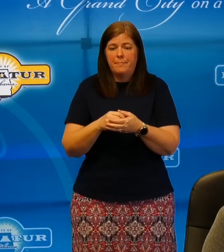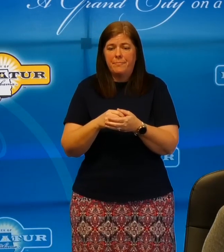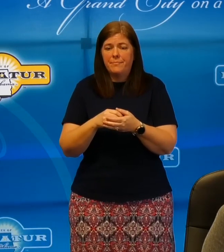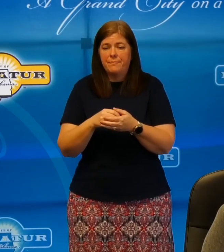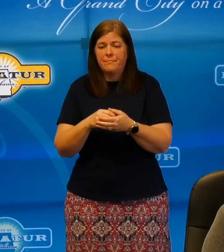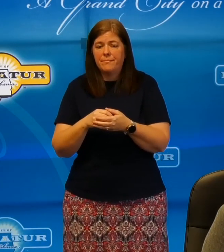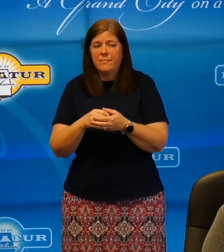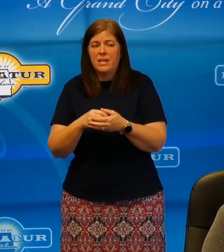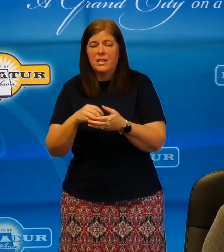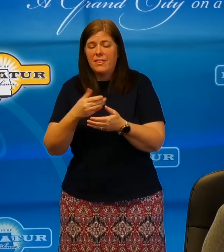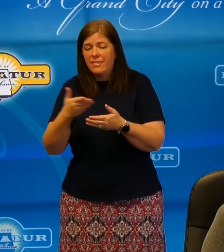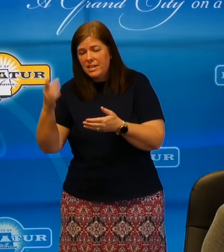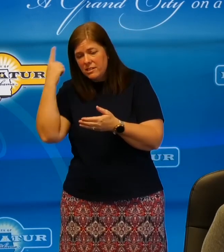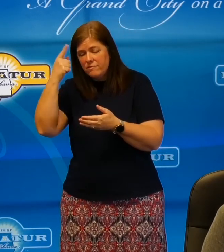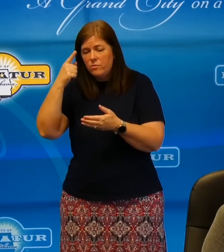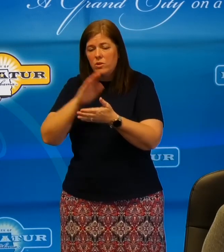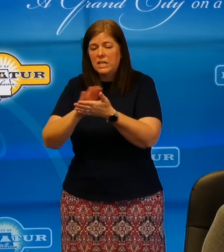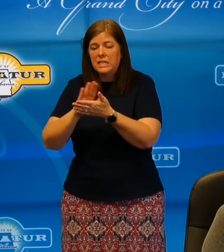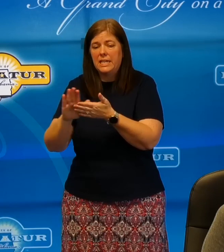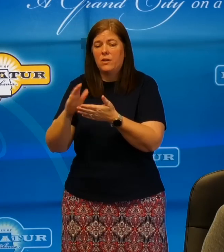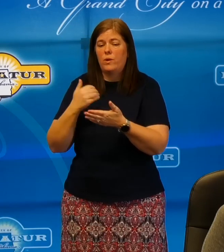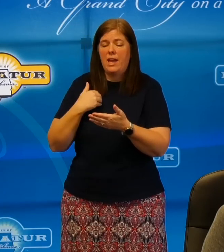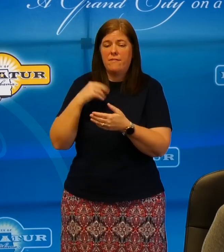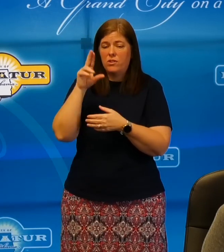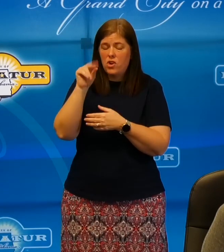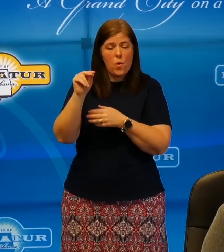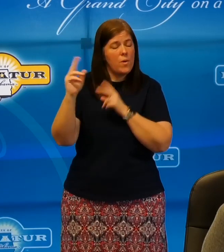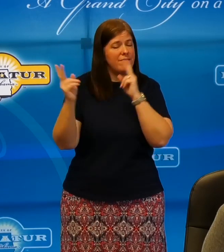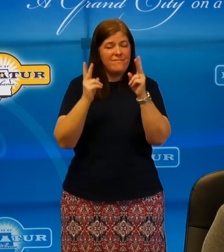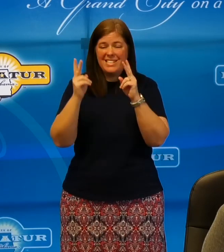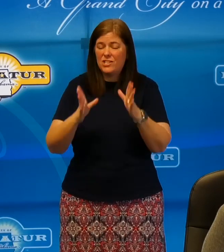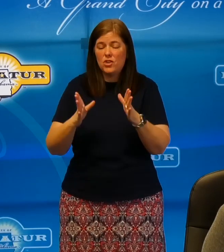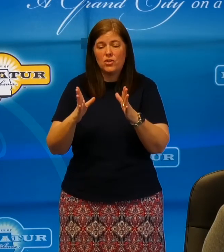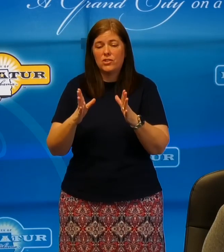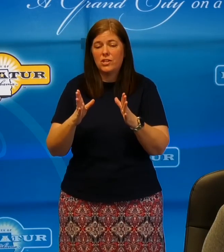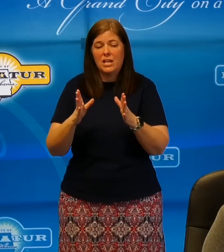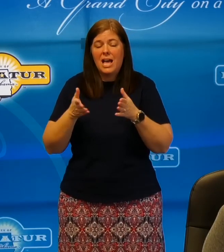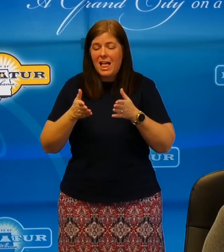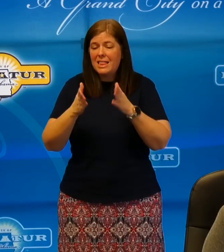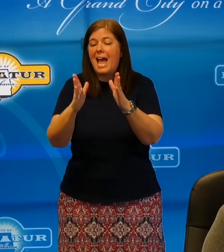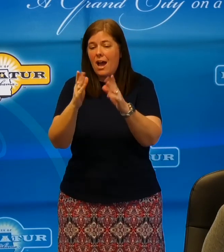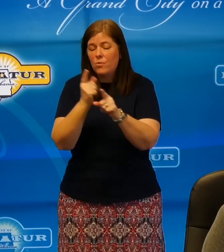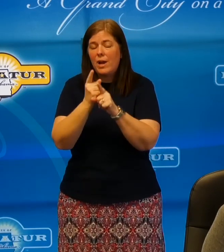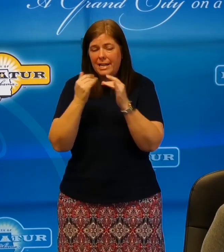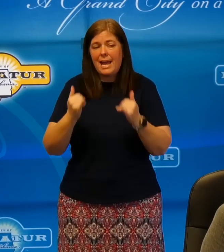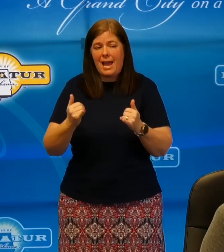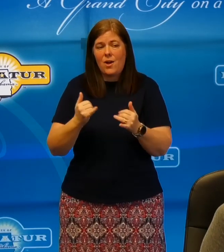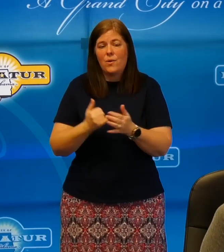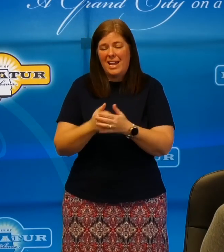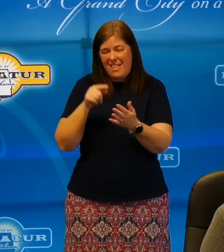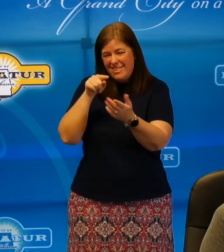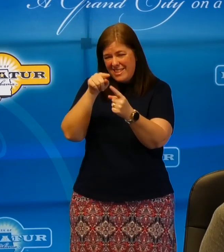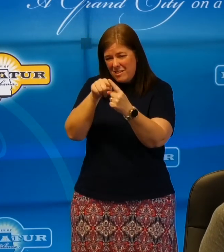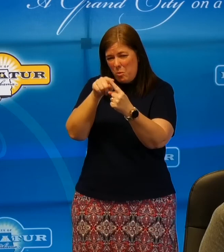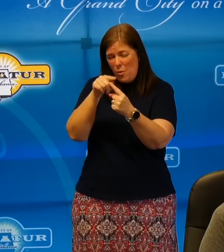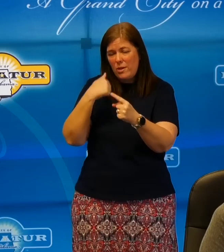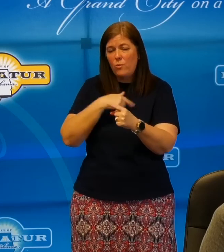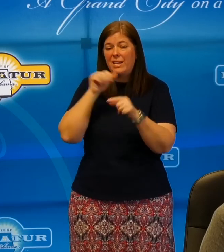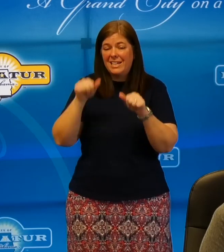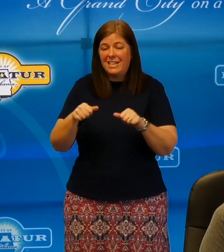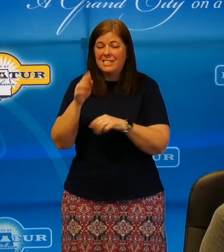conservative. We continue to have no visitors, and at this point, we are able to speak